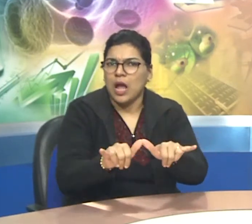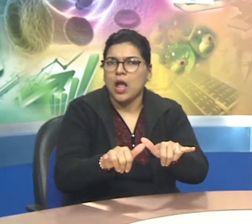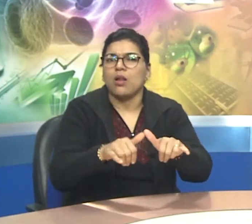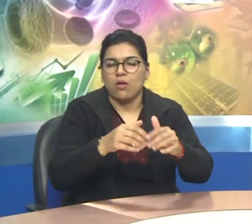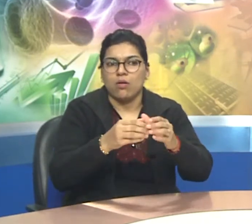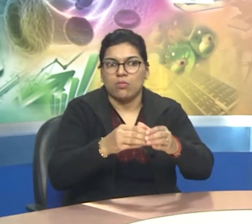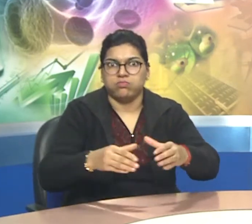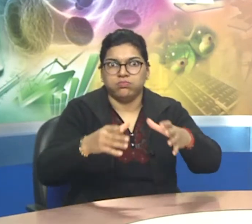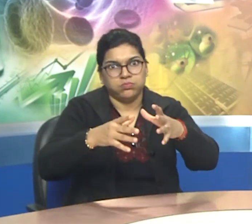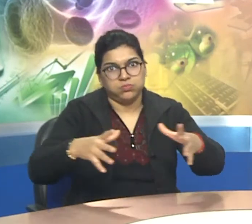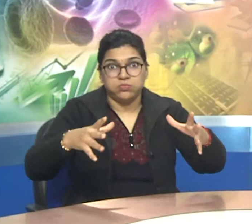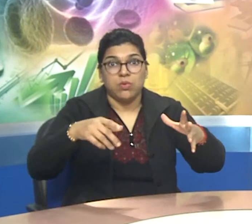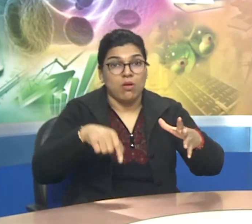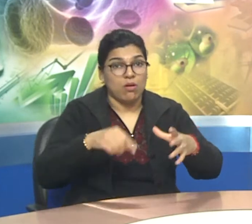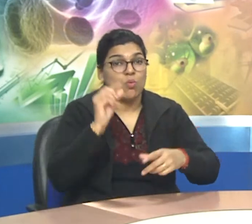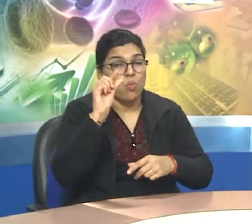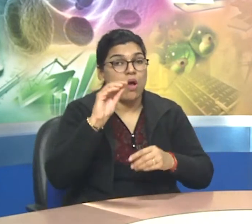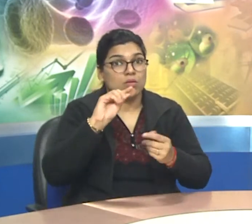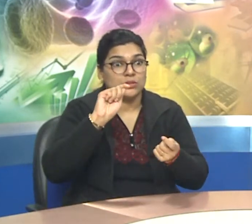and changing lifestyle and technology,